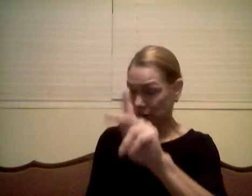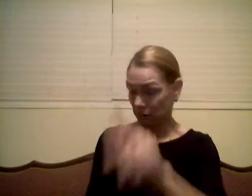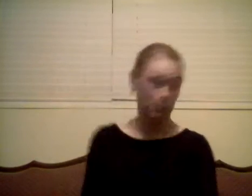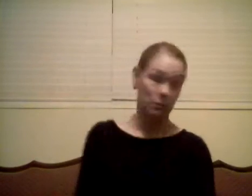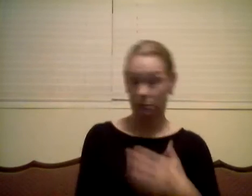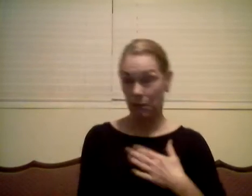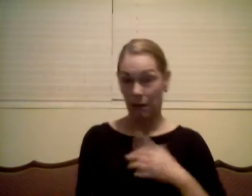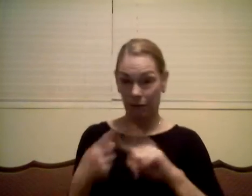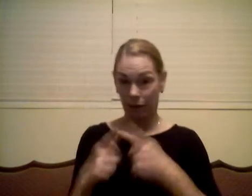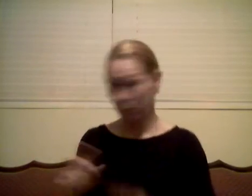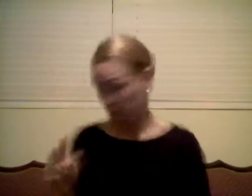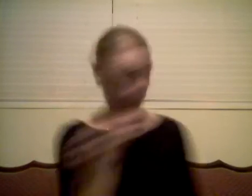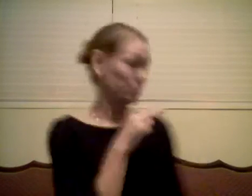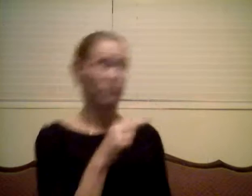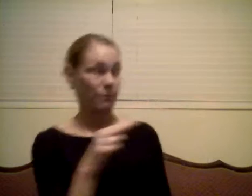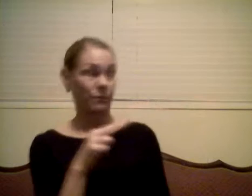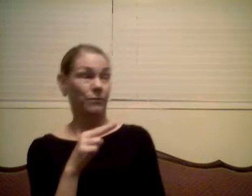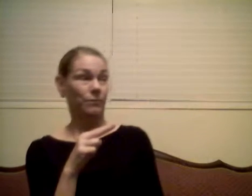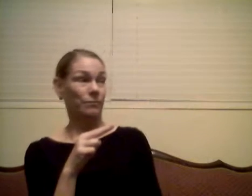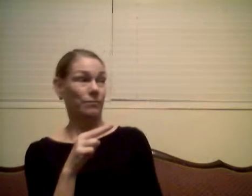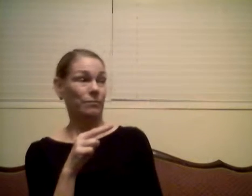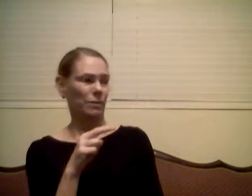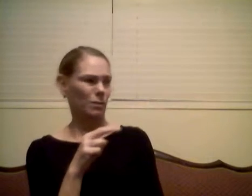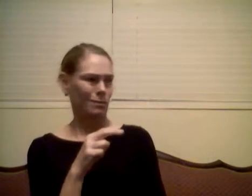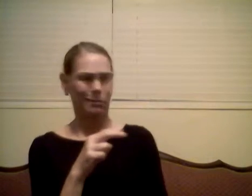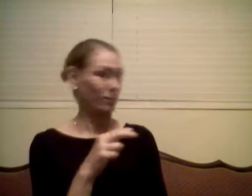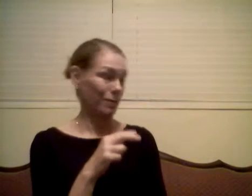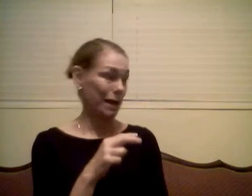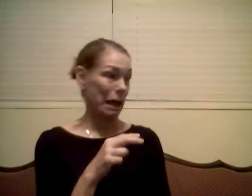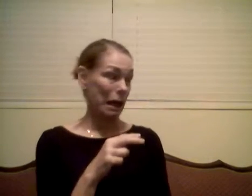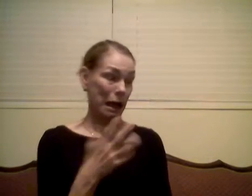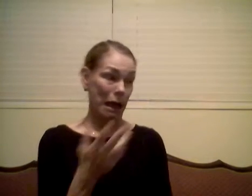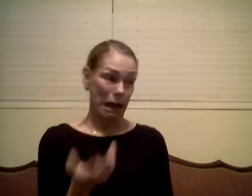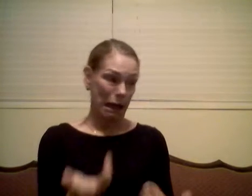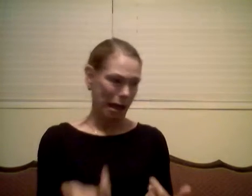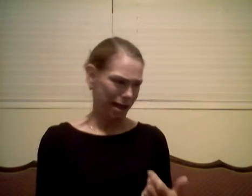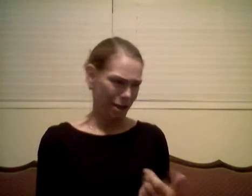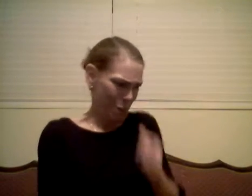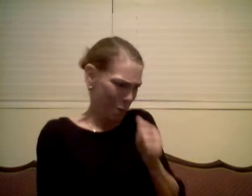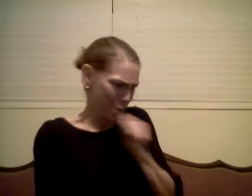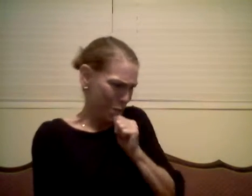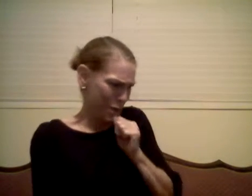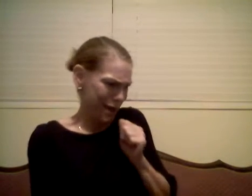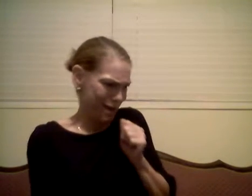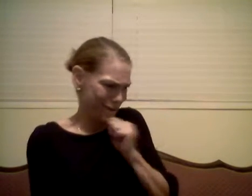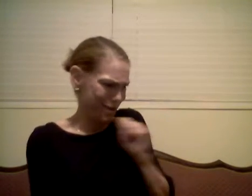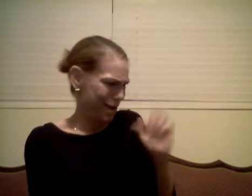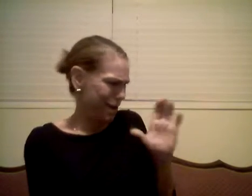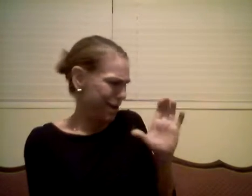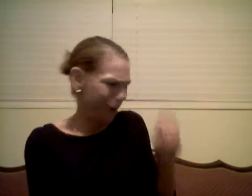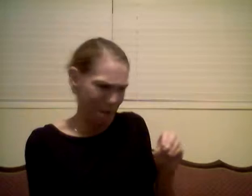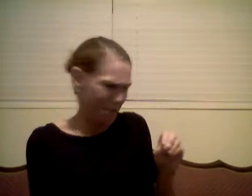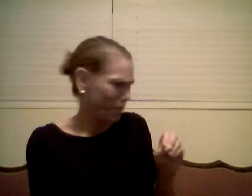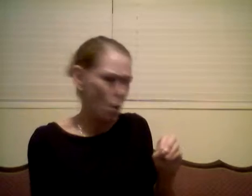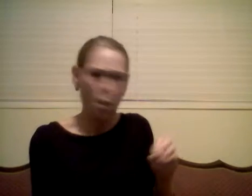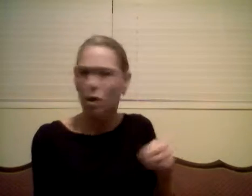gosh, I'd love to tell you why our stock has taken a hit, but we're a privately owned